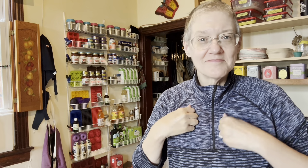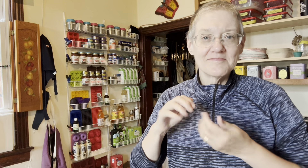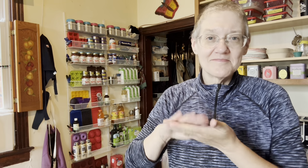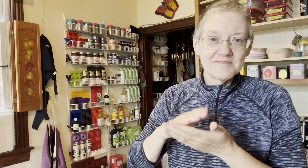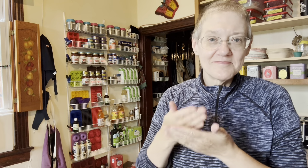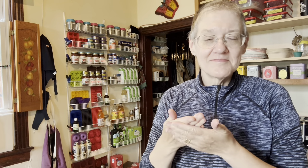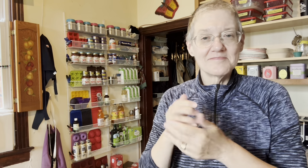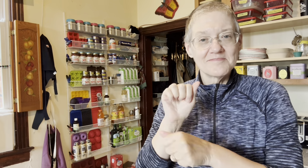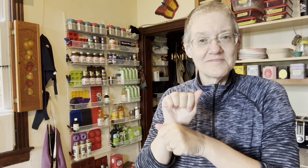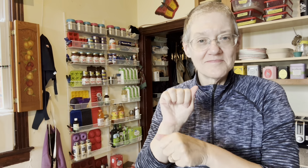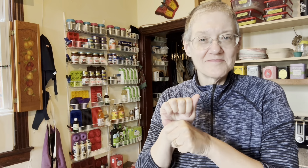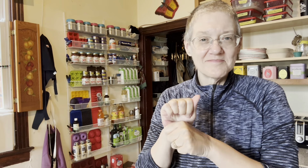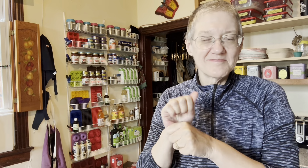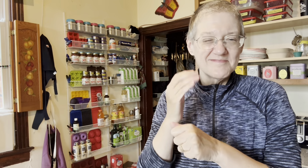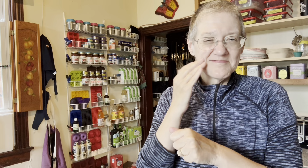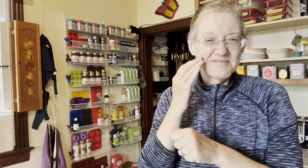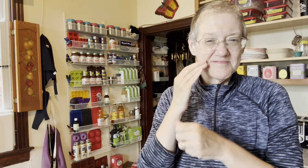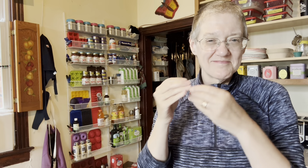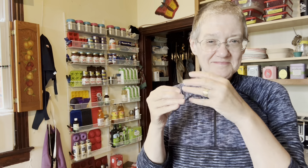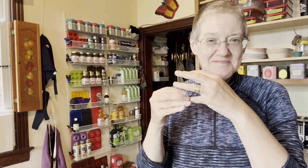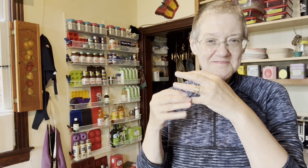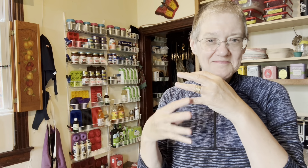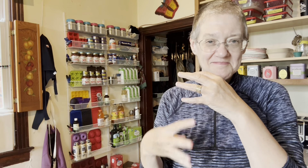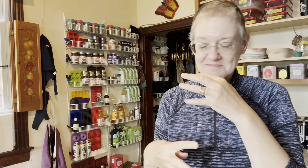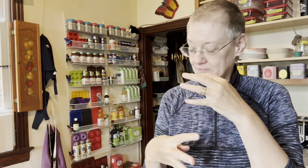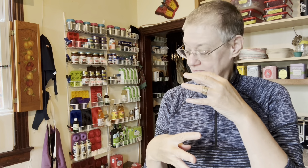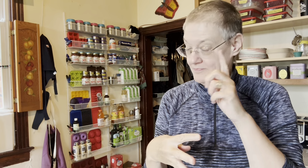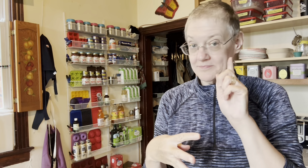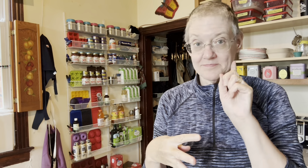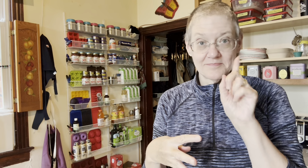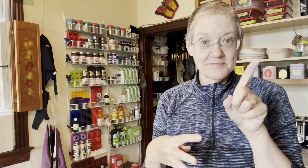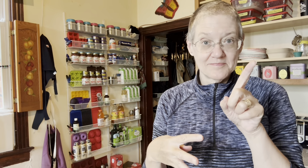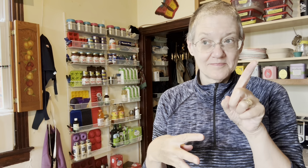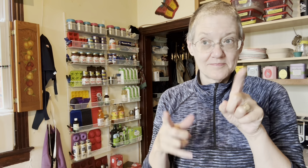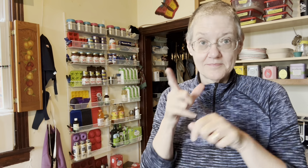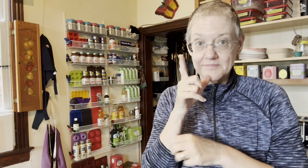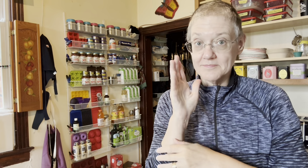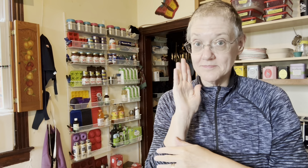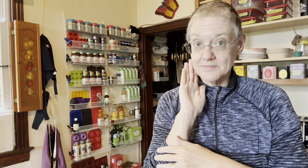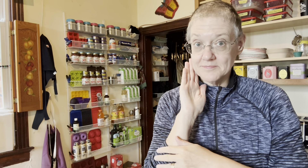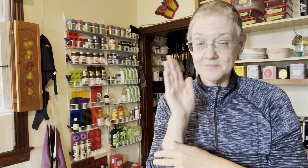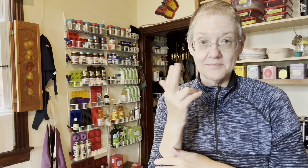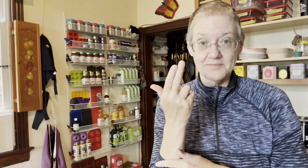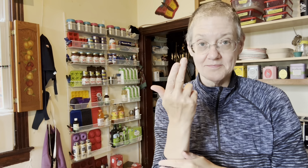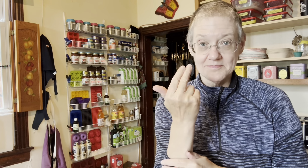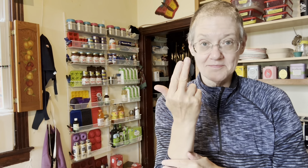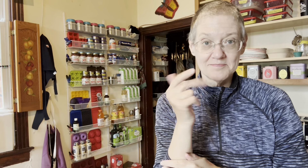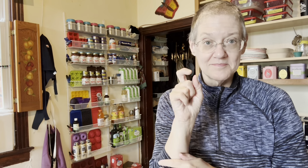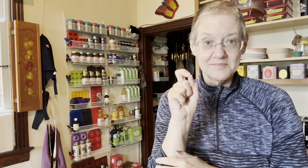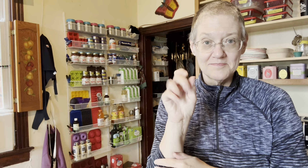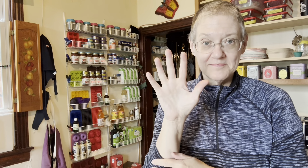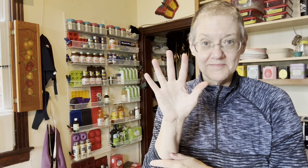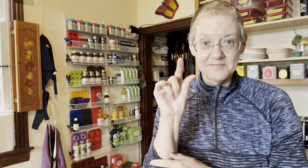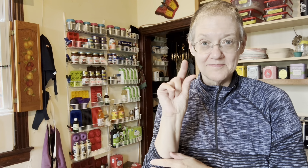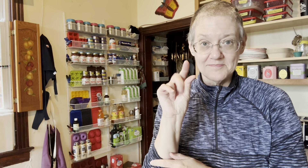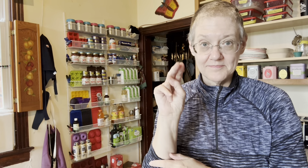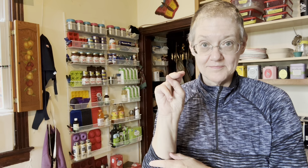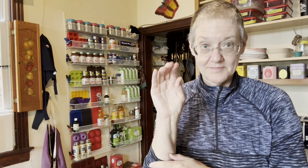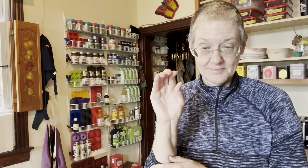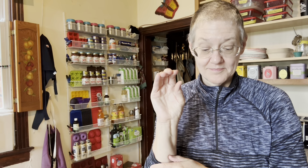They work on things like bathing, dressing, cooking, going back to work, those kind of things. Lunch